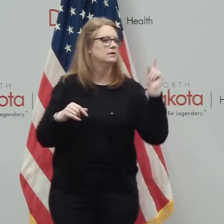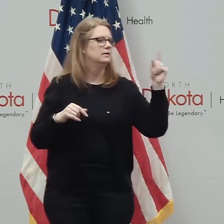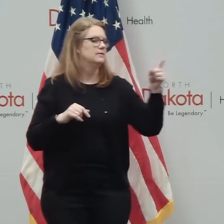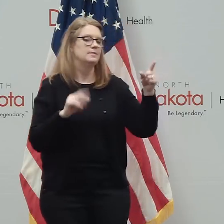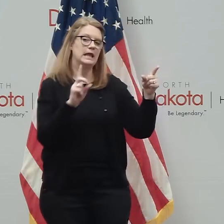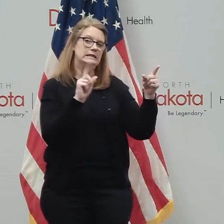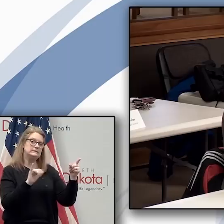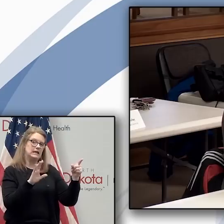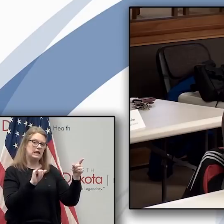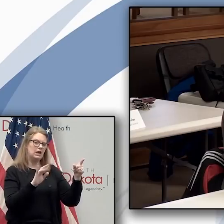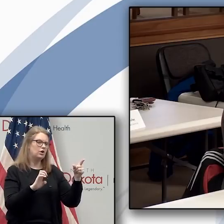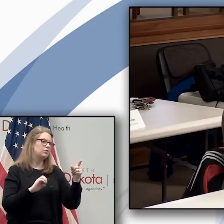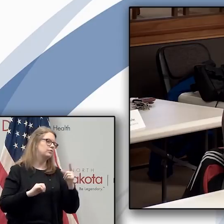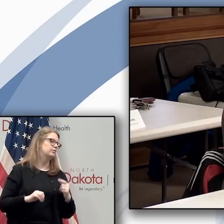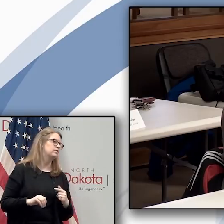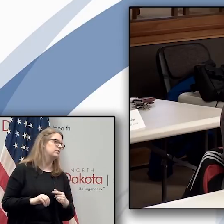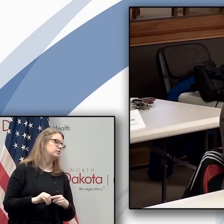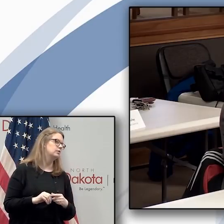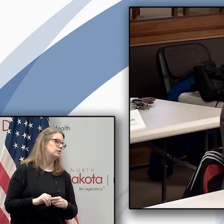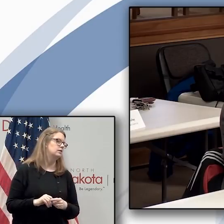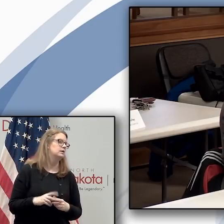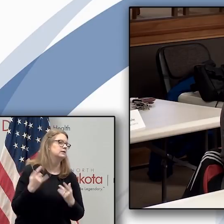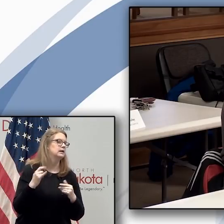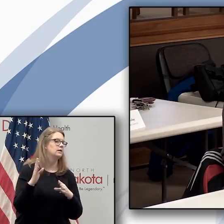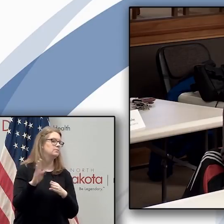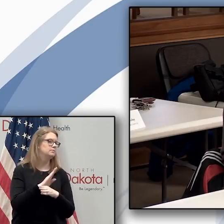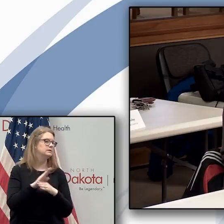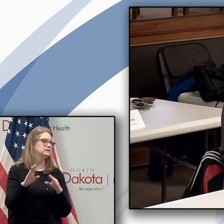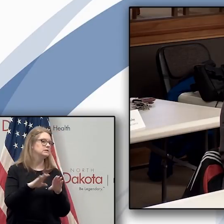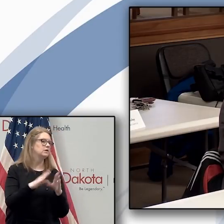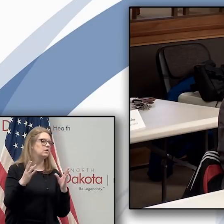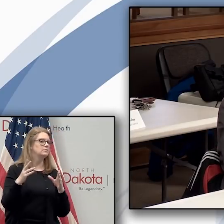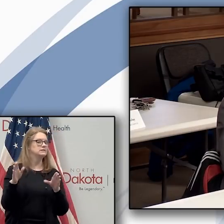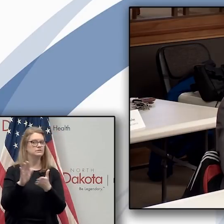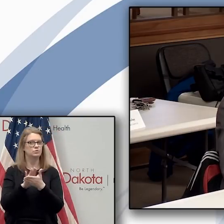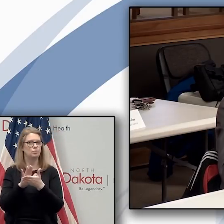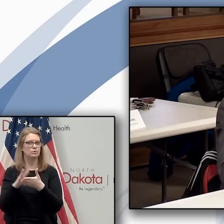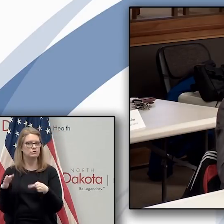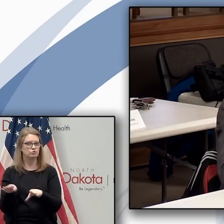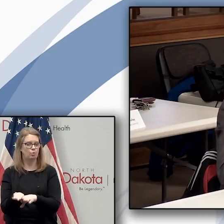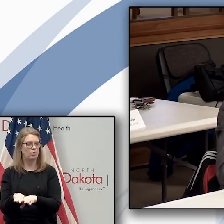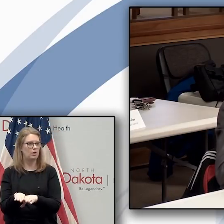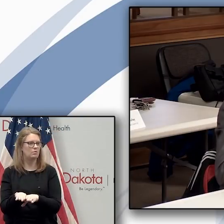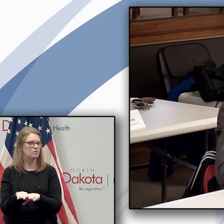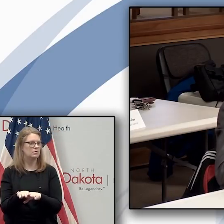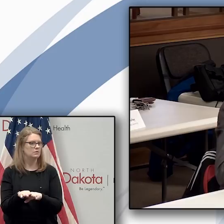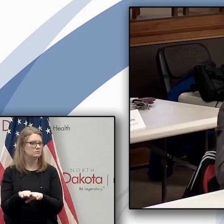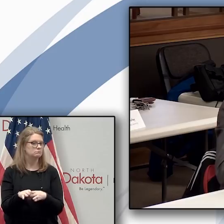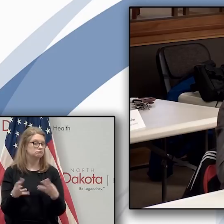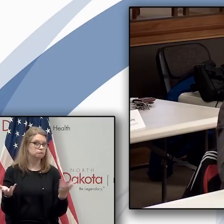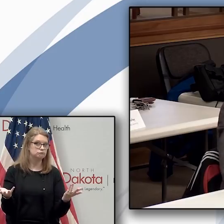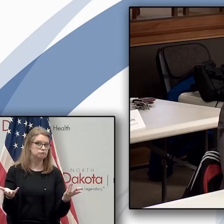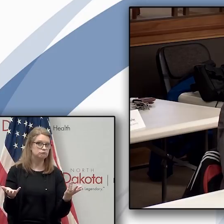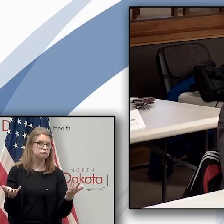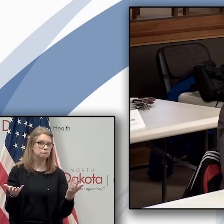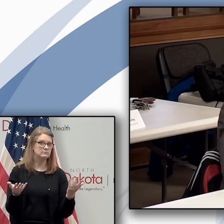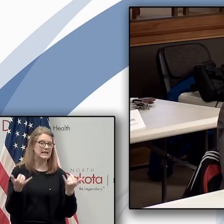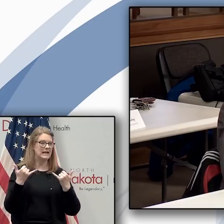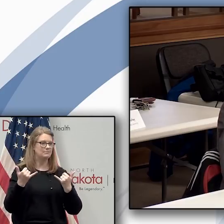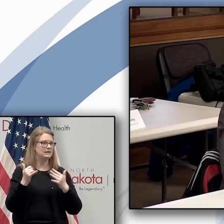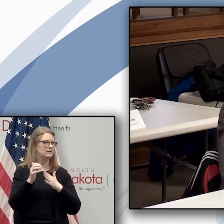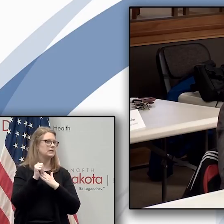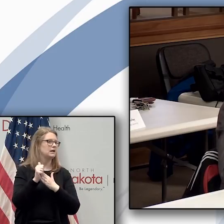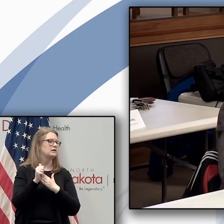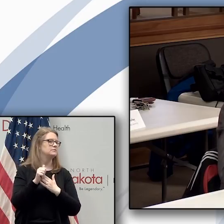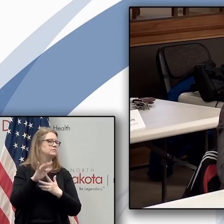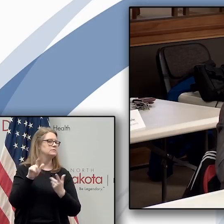to daycare, Governor, with businesses opening up but schools remaining shut down, wondering if there's going to be an update to the guidelines for